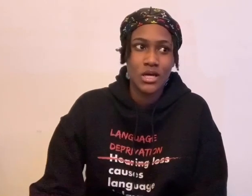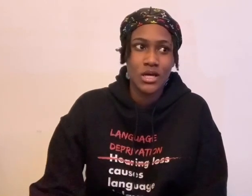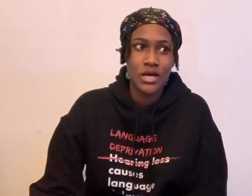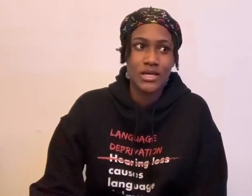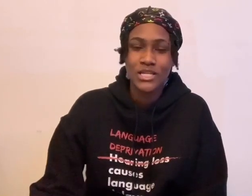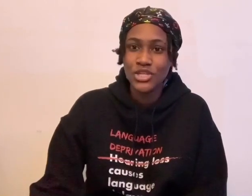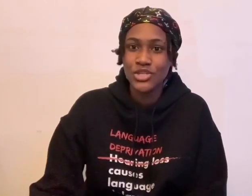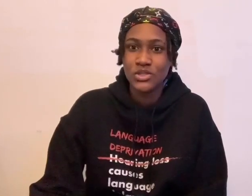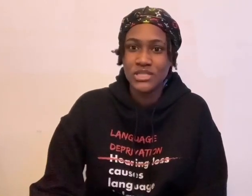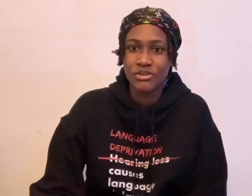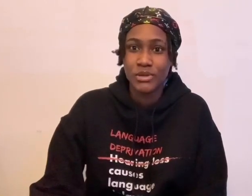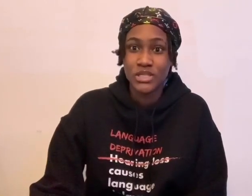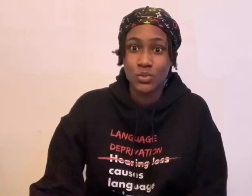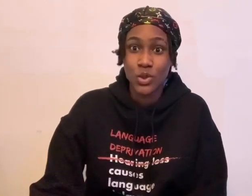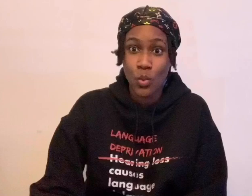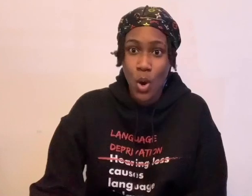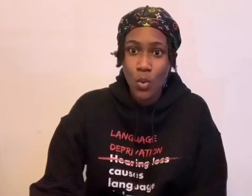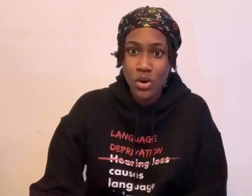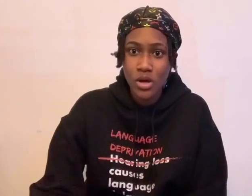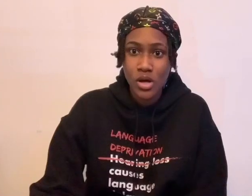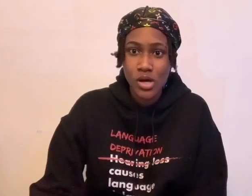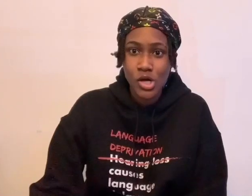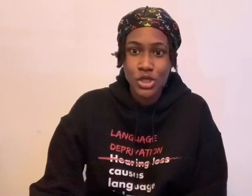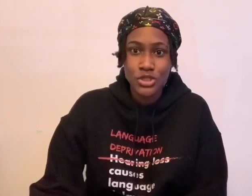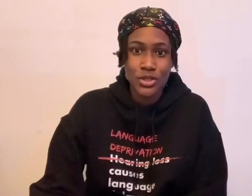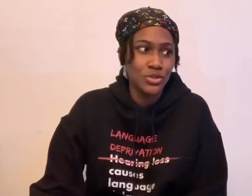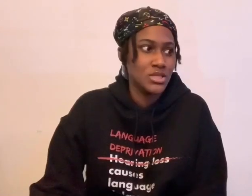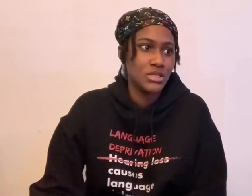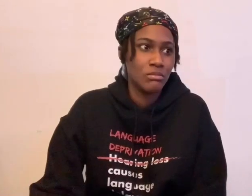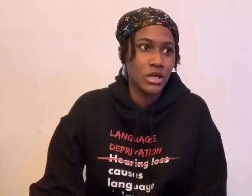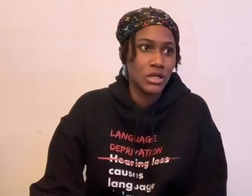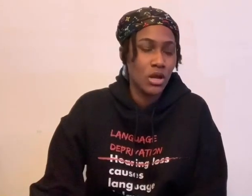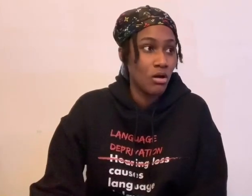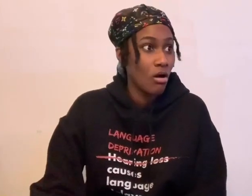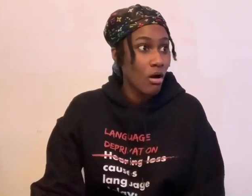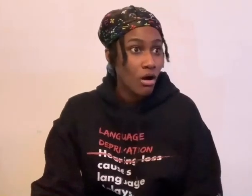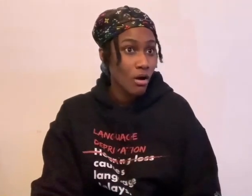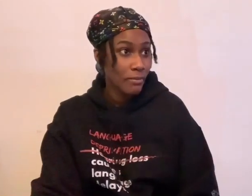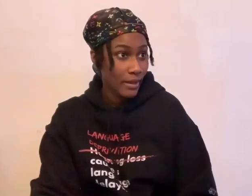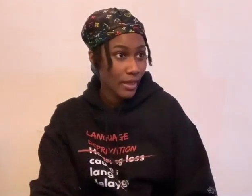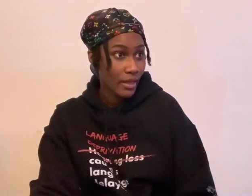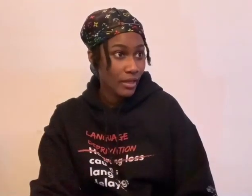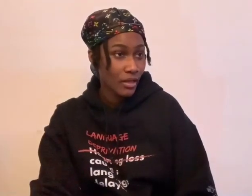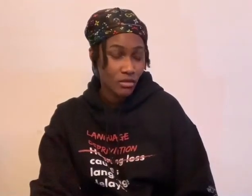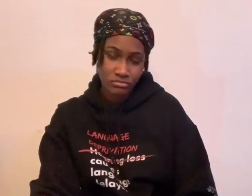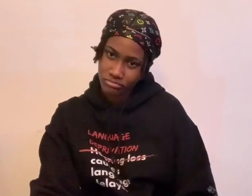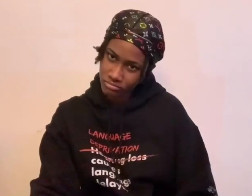I guess you could use it to replace the word whoa. So you see something, you're like, cobbling.